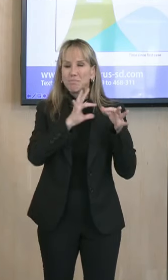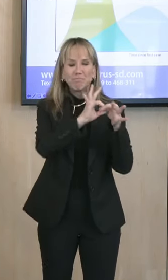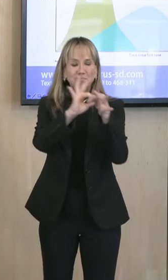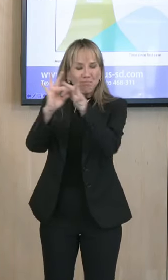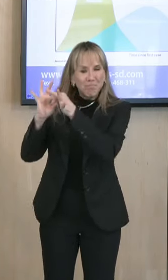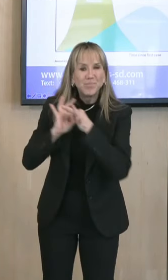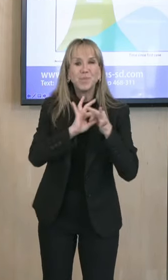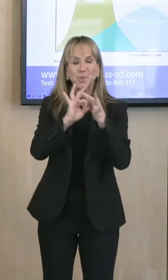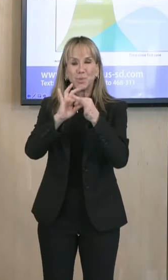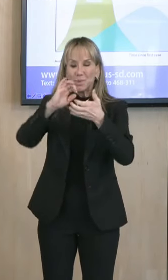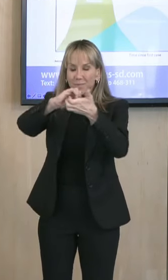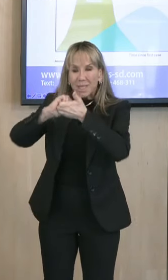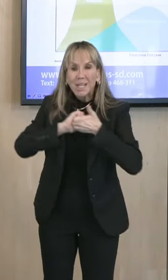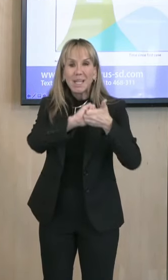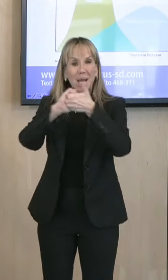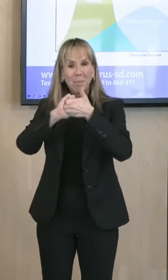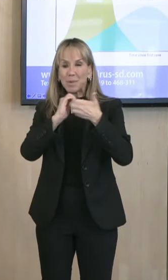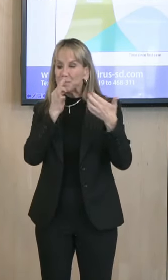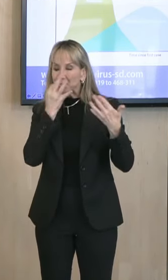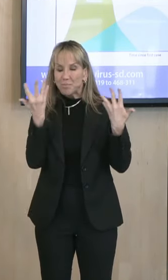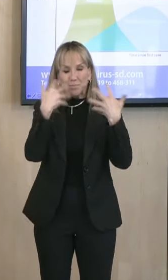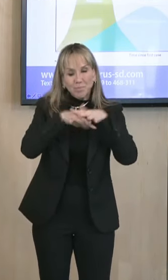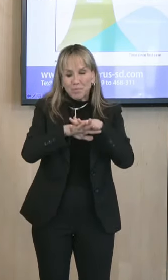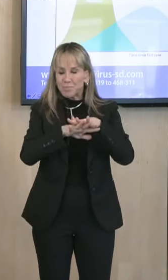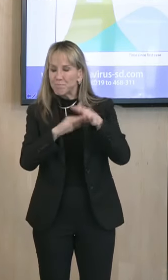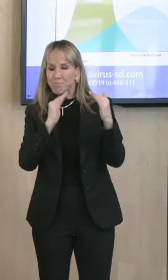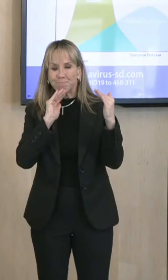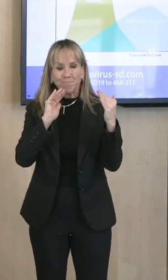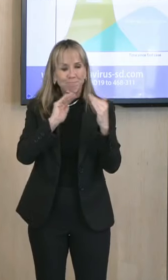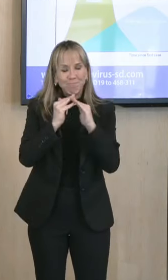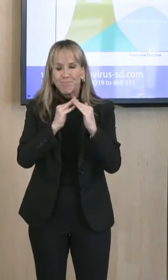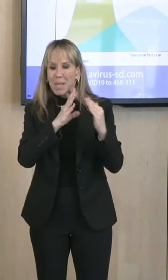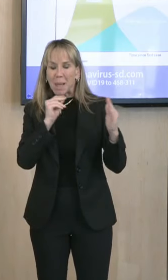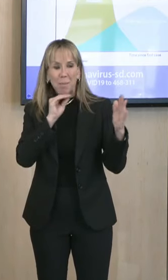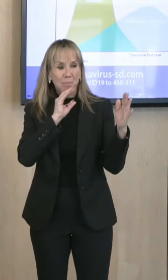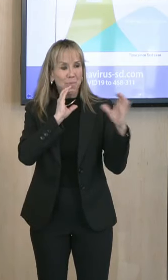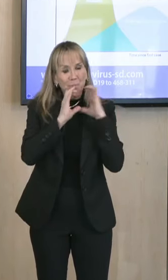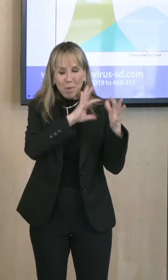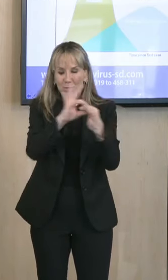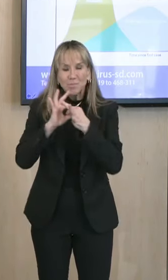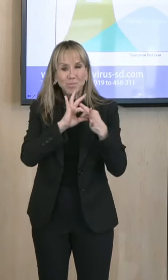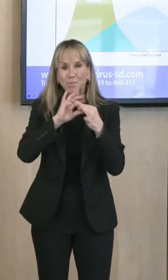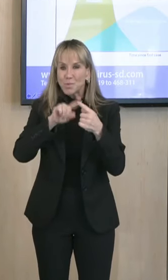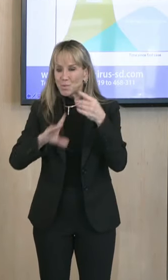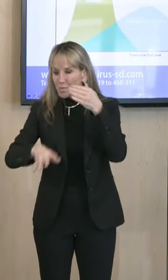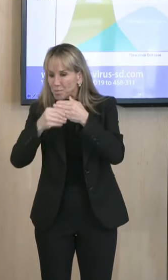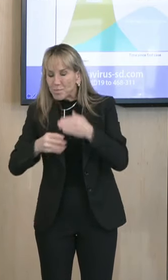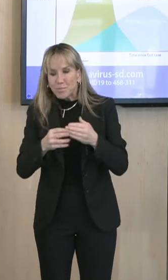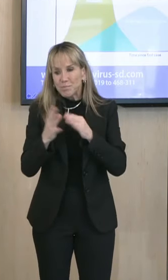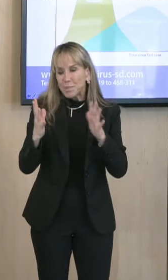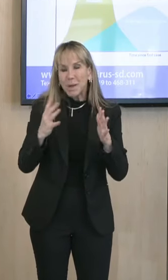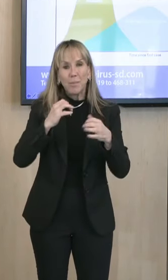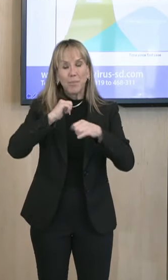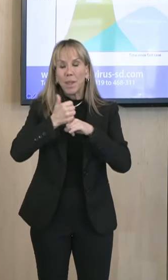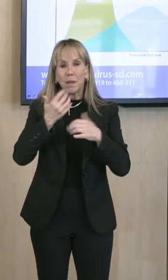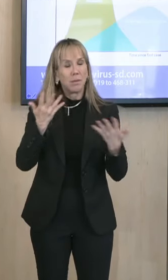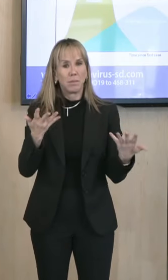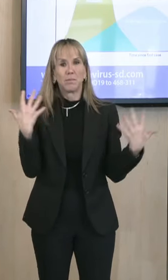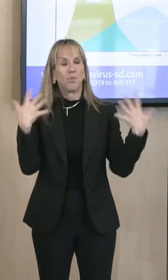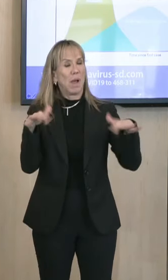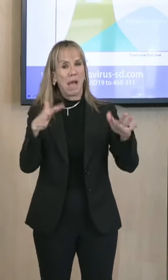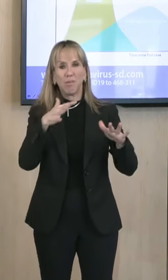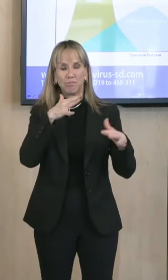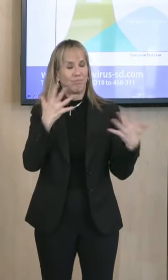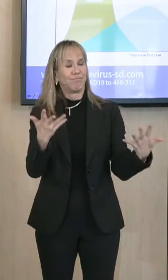united, collaborative, integrated, and communicative as one could ever hope for. We are working